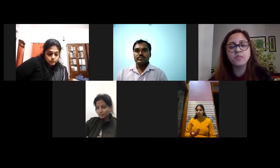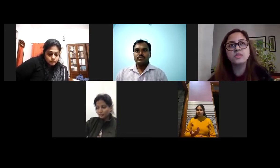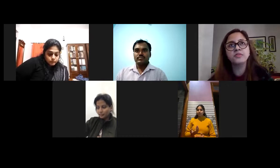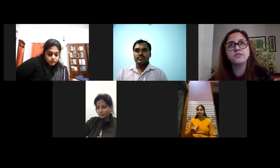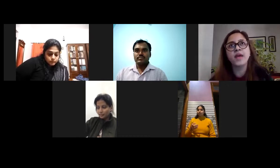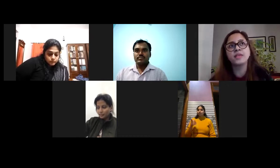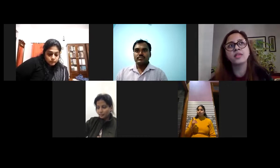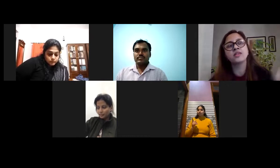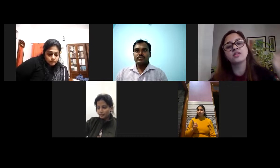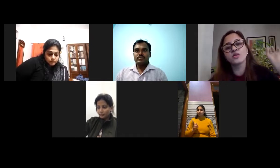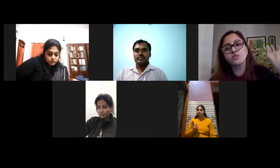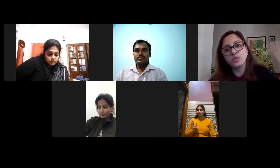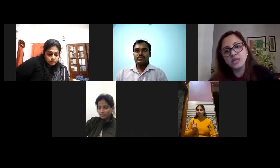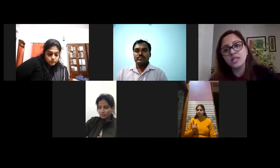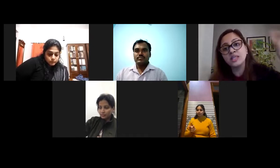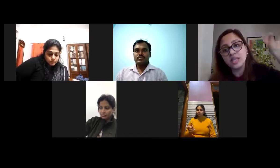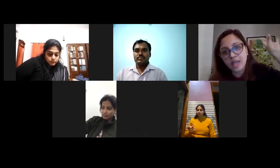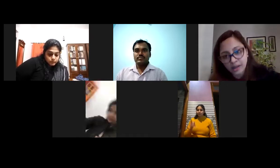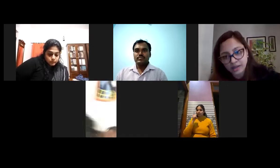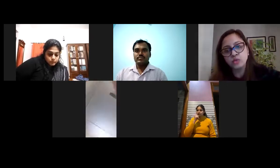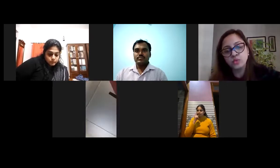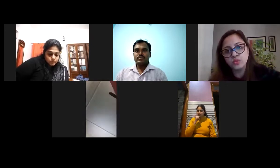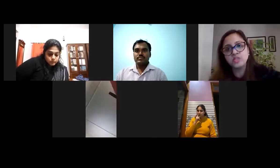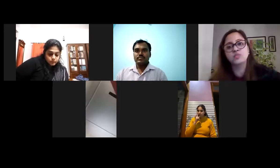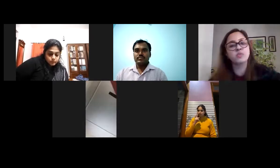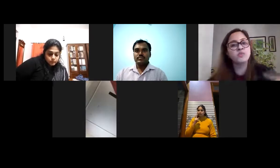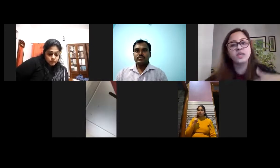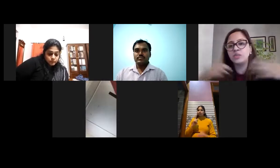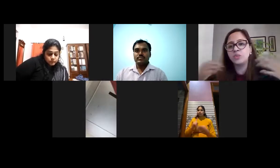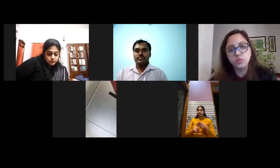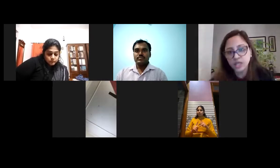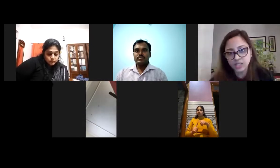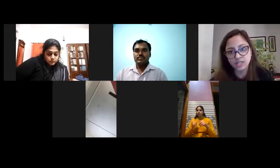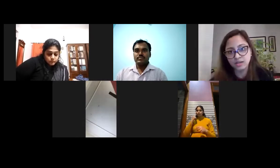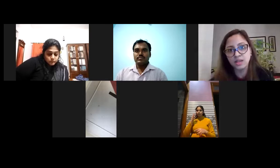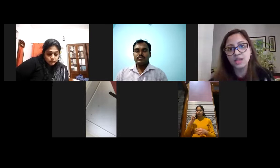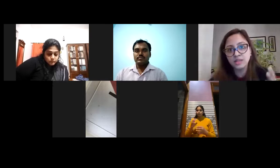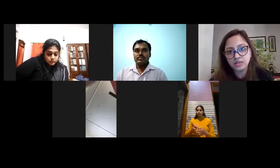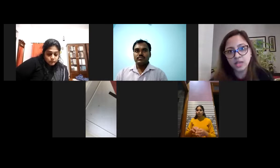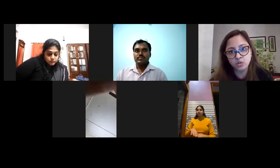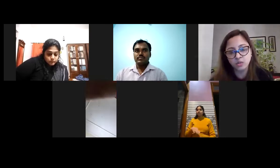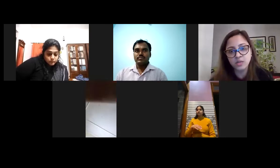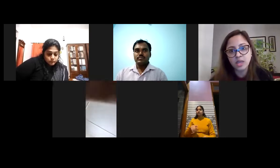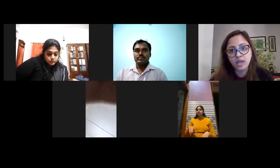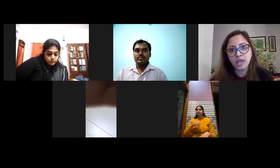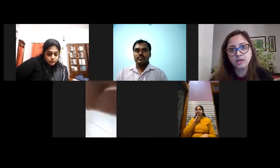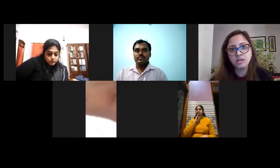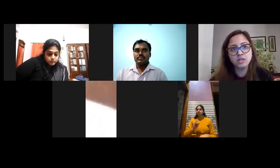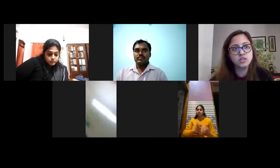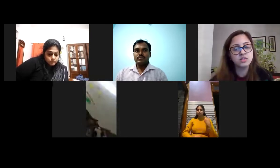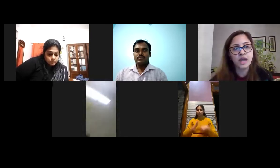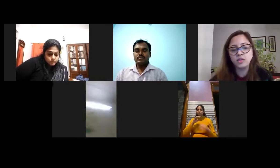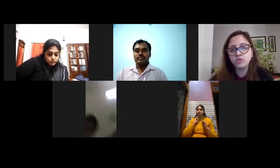take up the fact that there is a woman in the attic room, which is probably even worse than the Red Room.